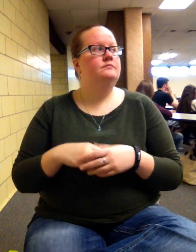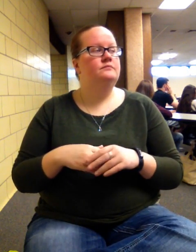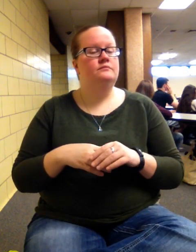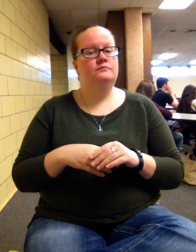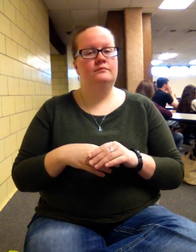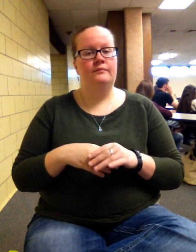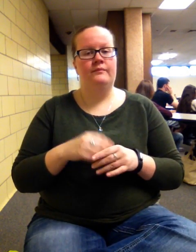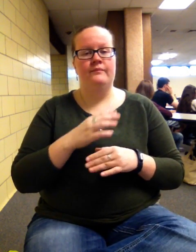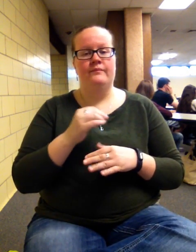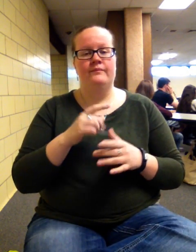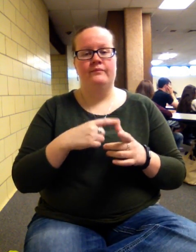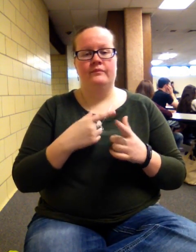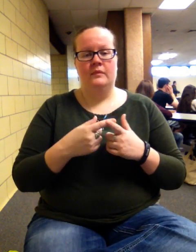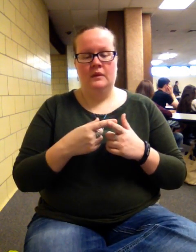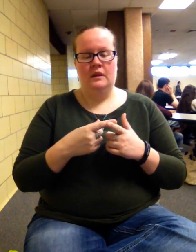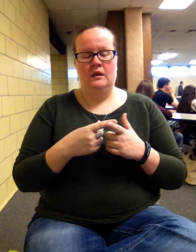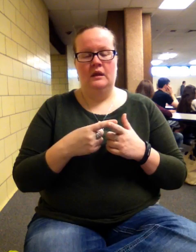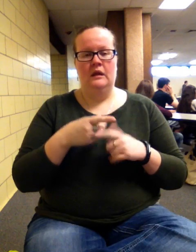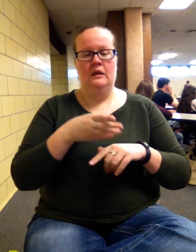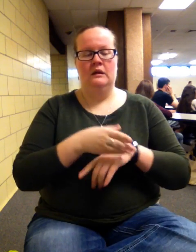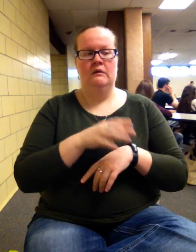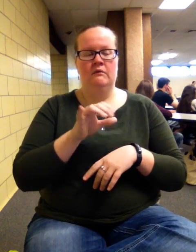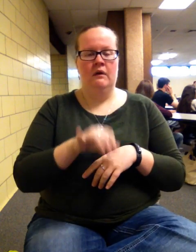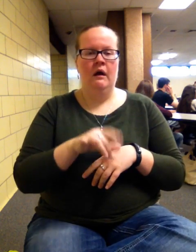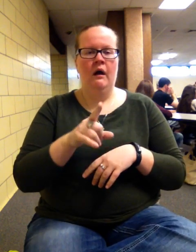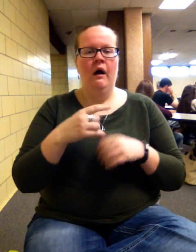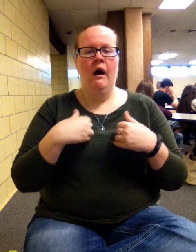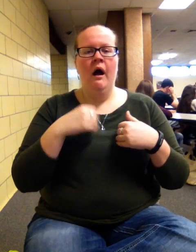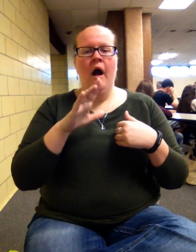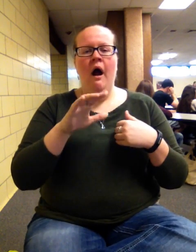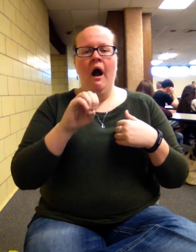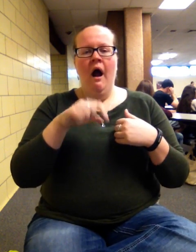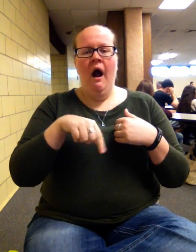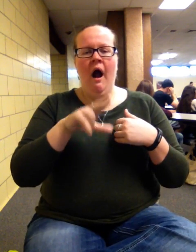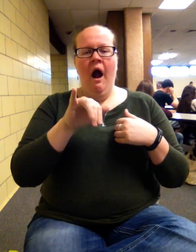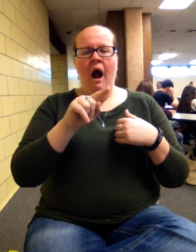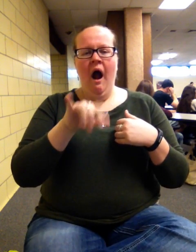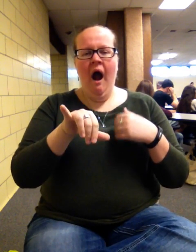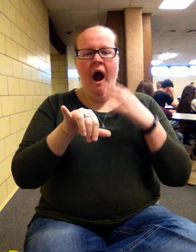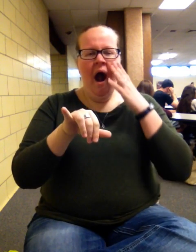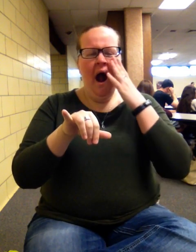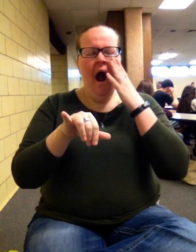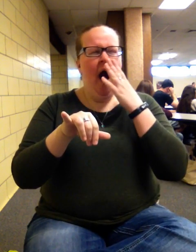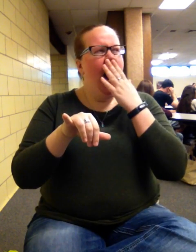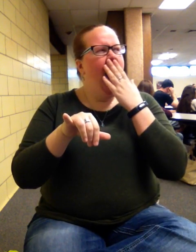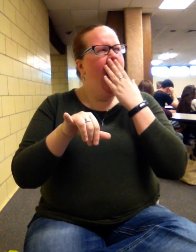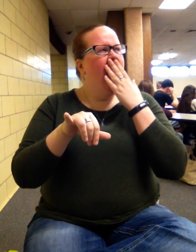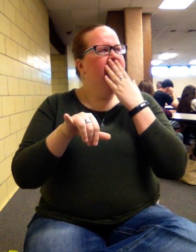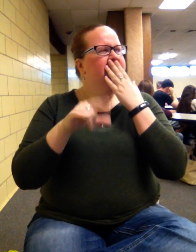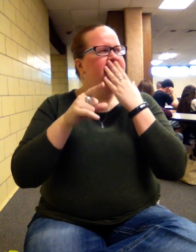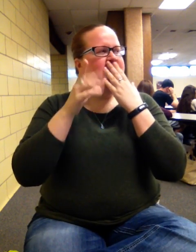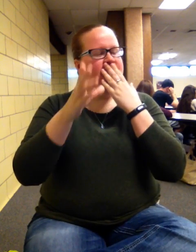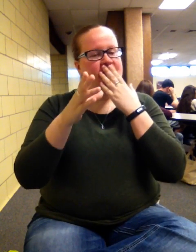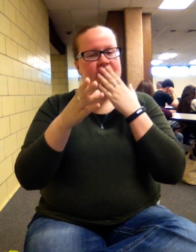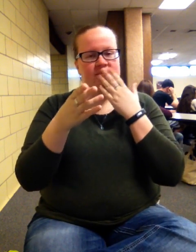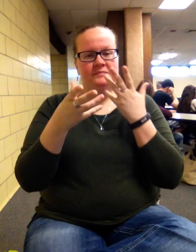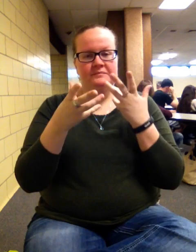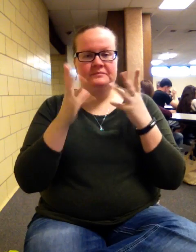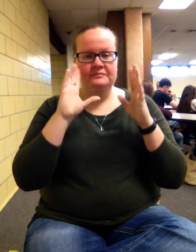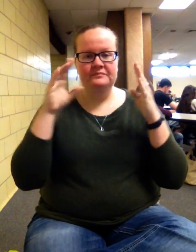And then after that, you've got your equity section. And we're going to basically focus on